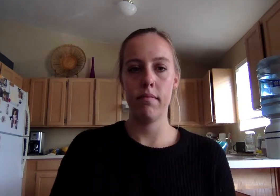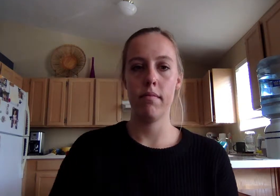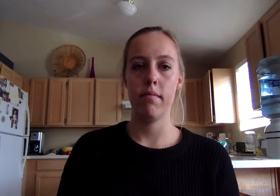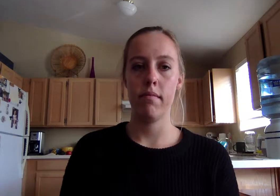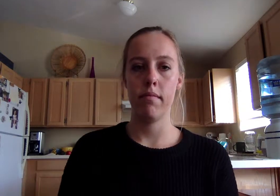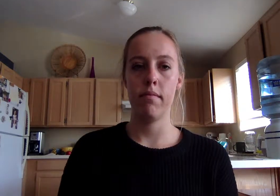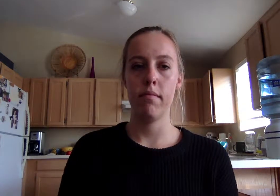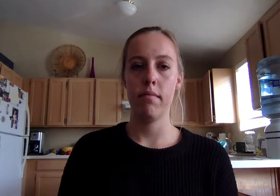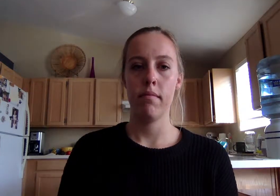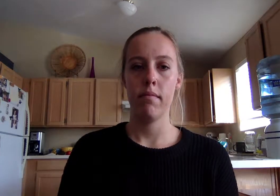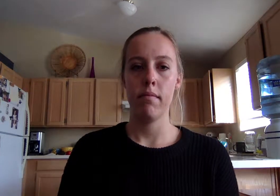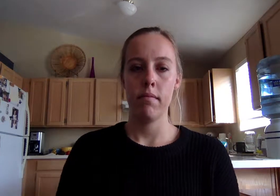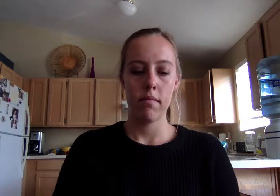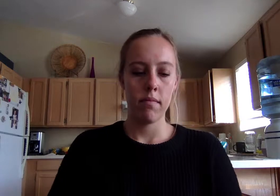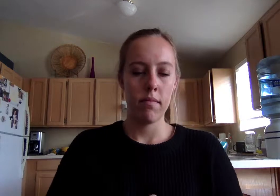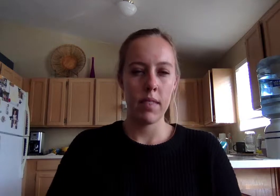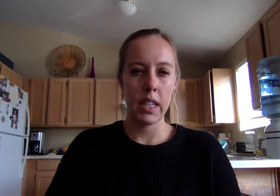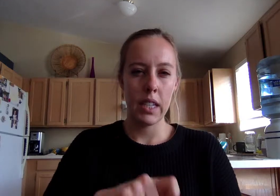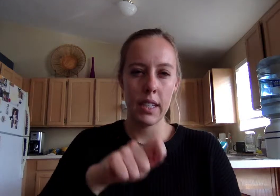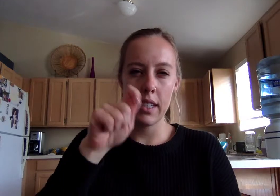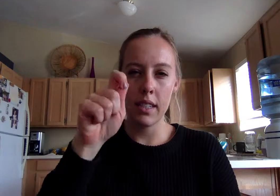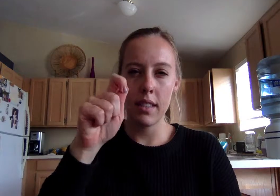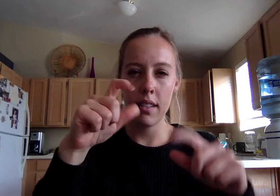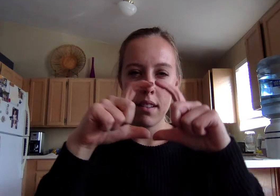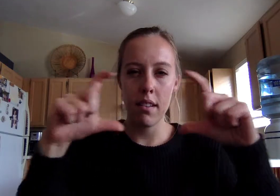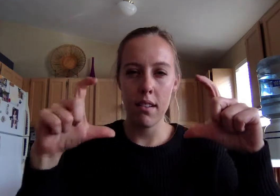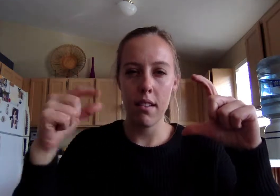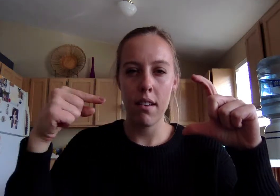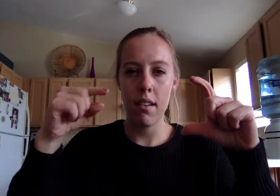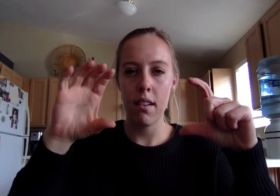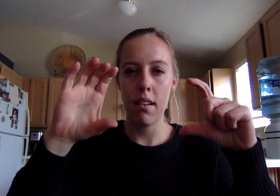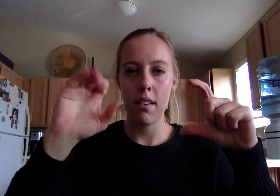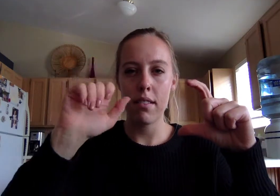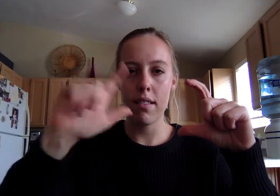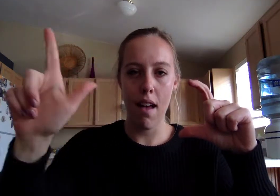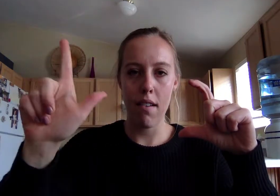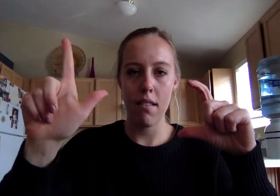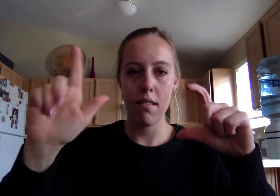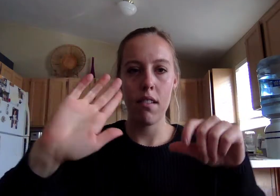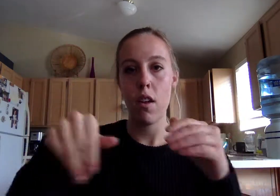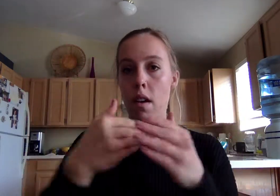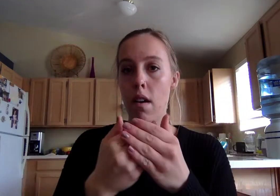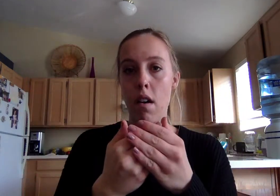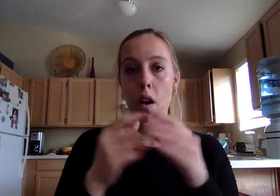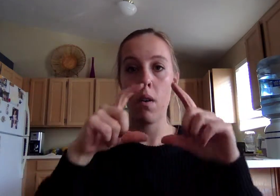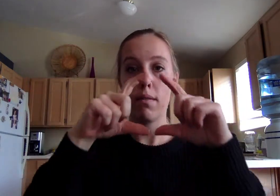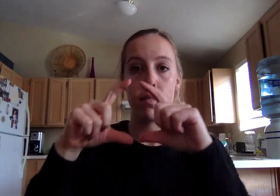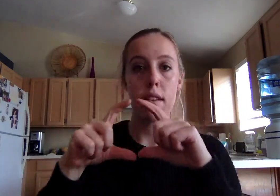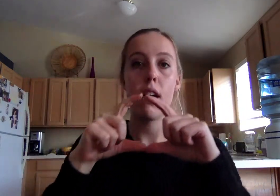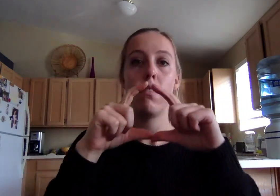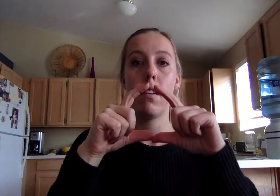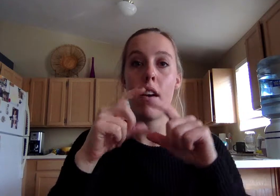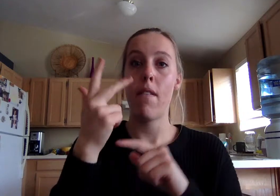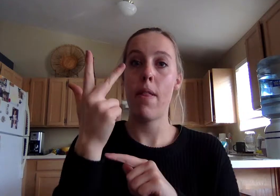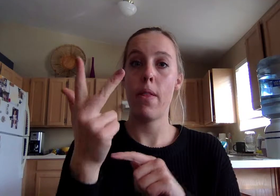Cells are the smallest living units of an organism. All cells have three things in common, no matter what type